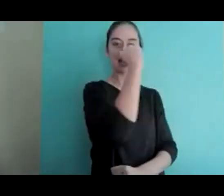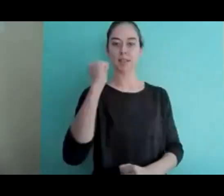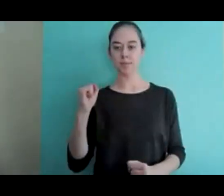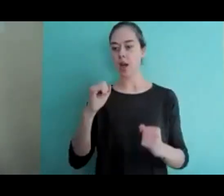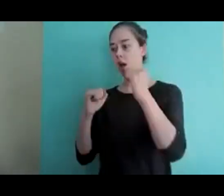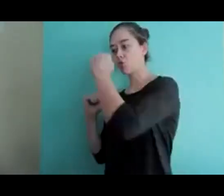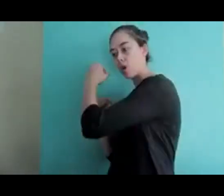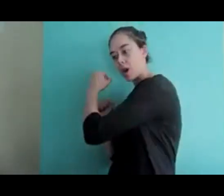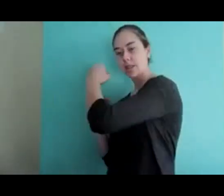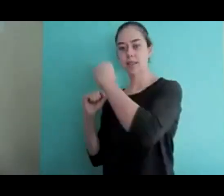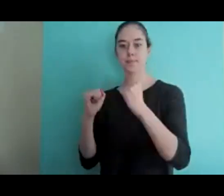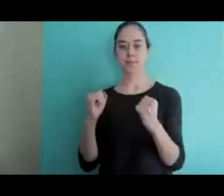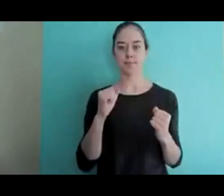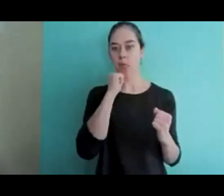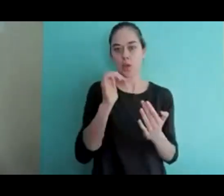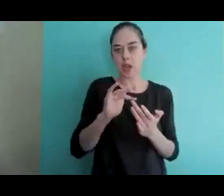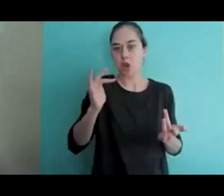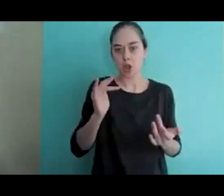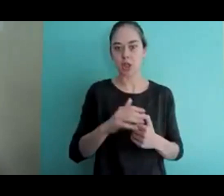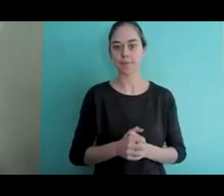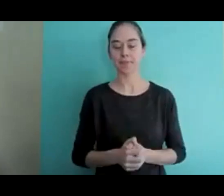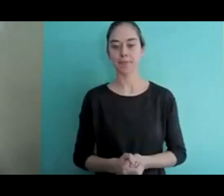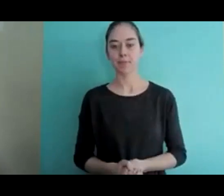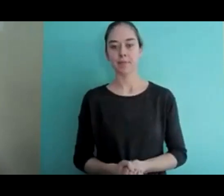Across. Cross.